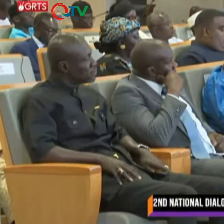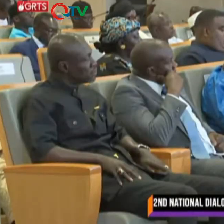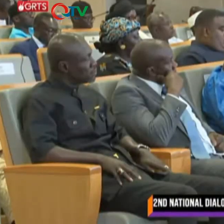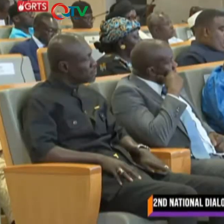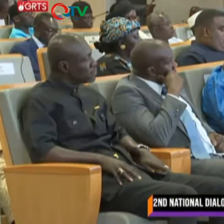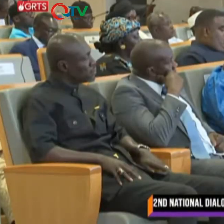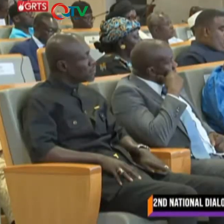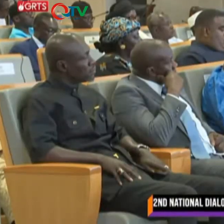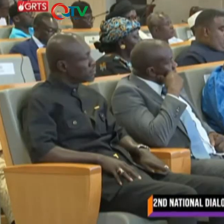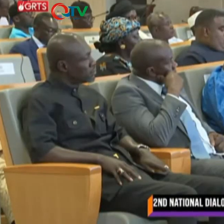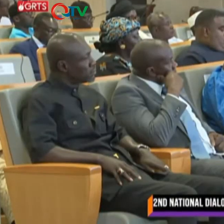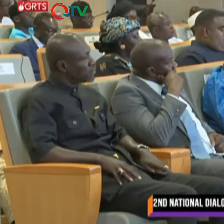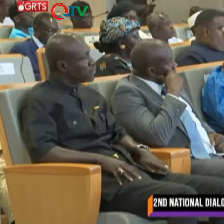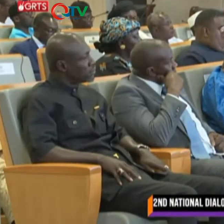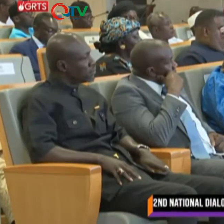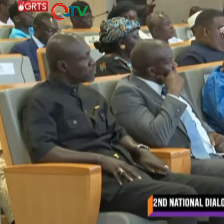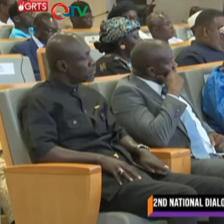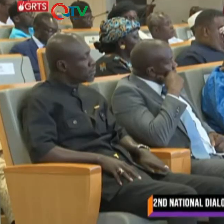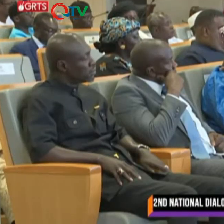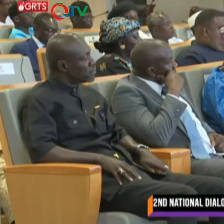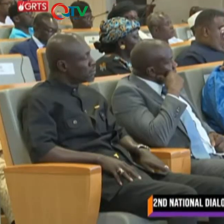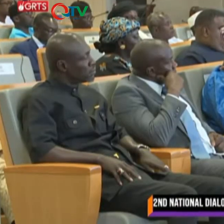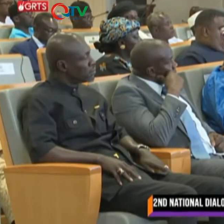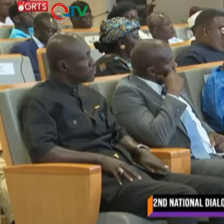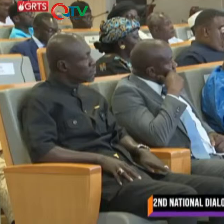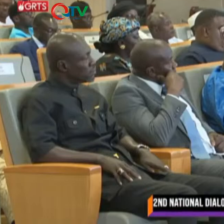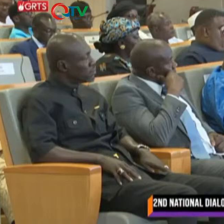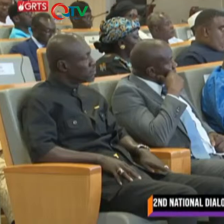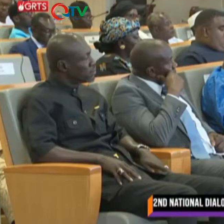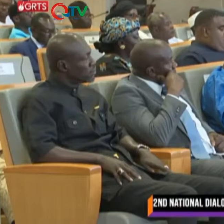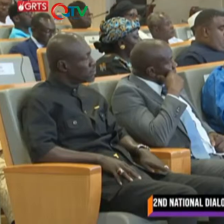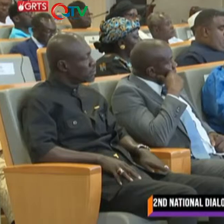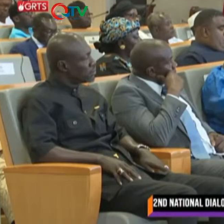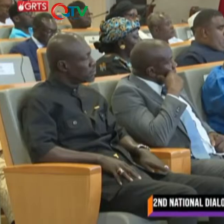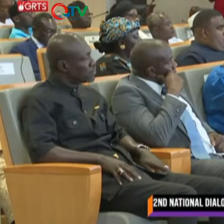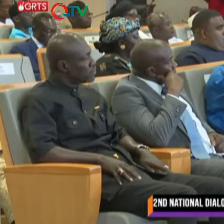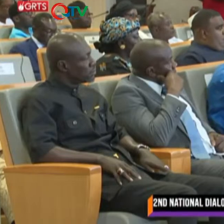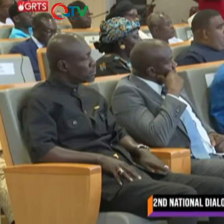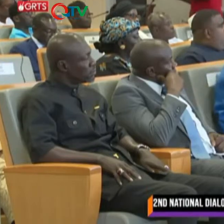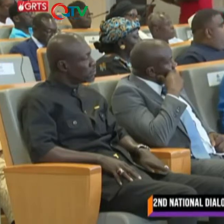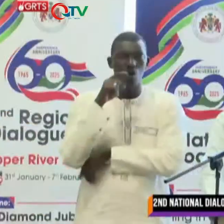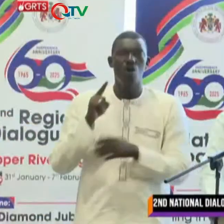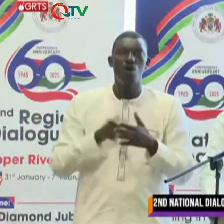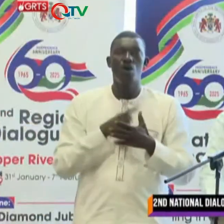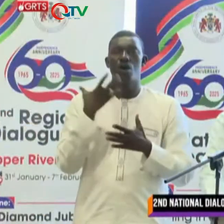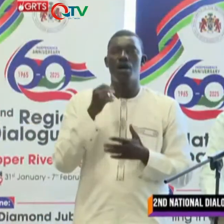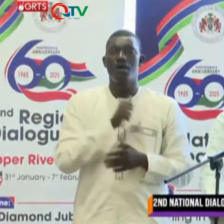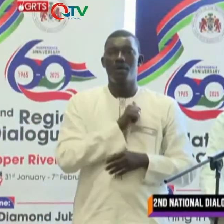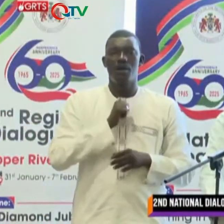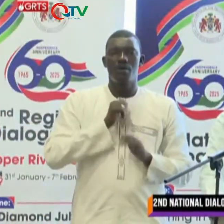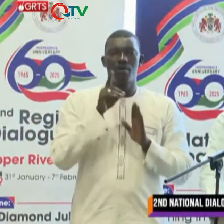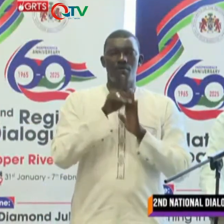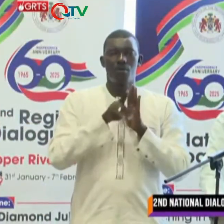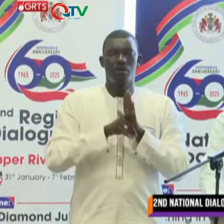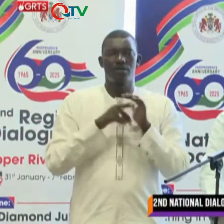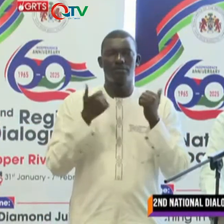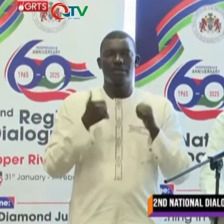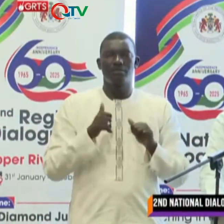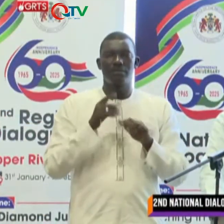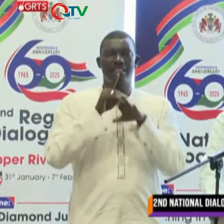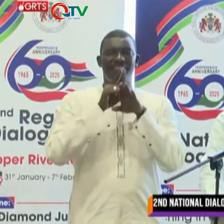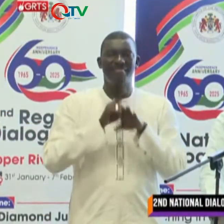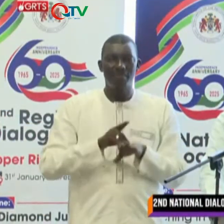instruments. So the way our institutions work or how our programs unfold